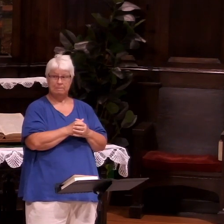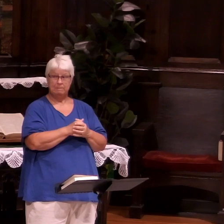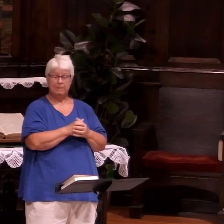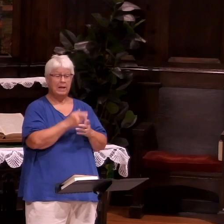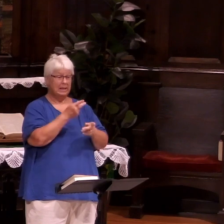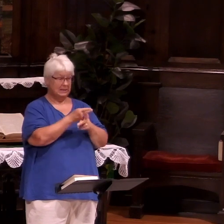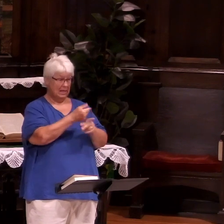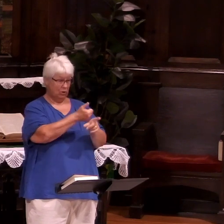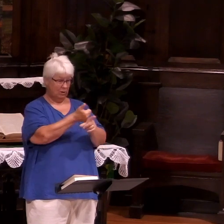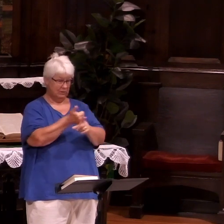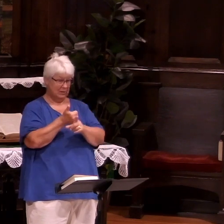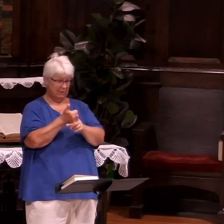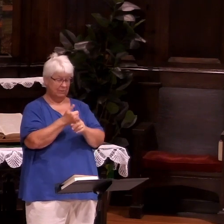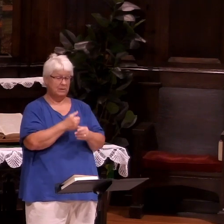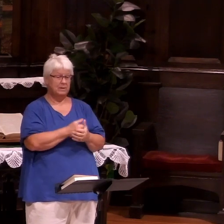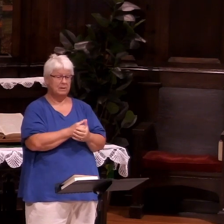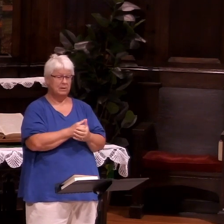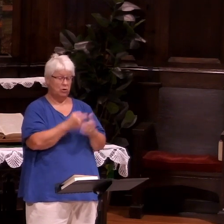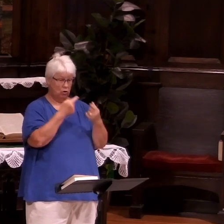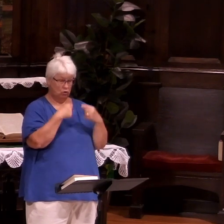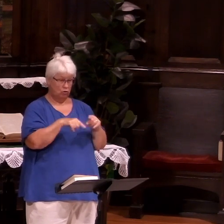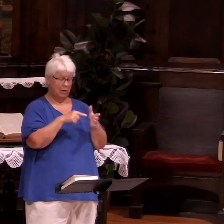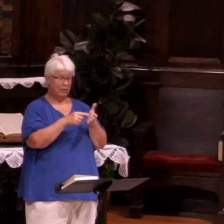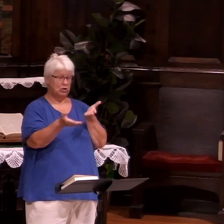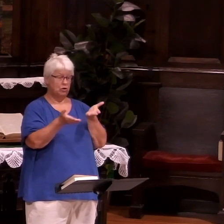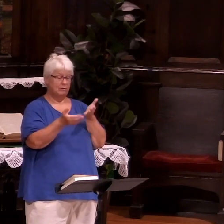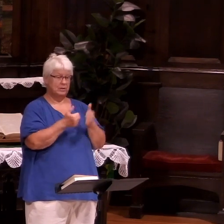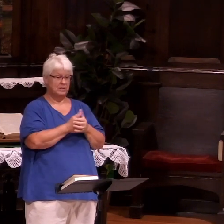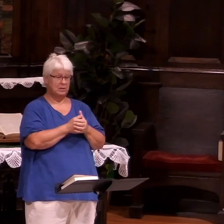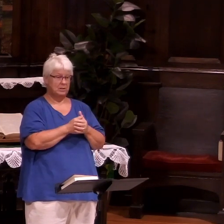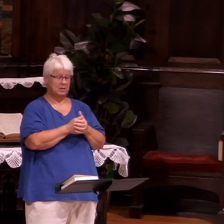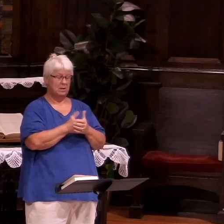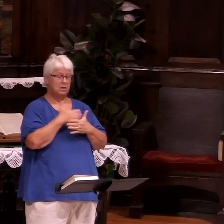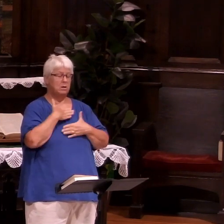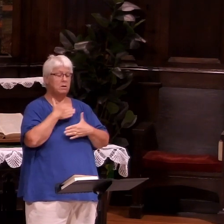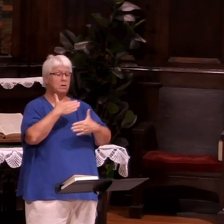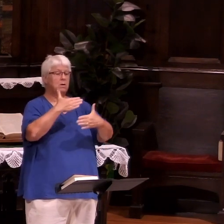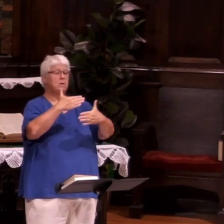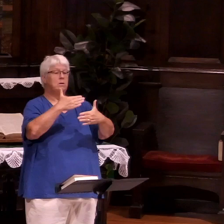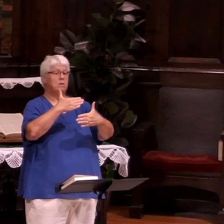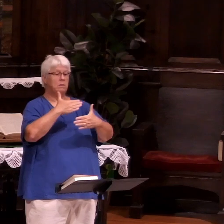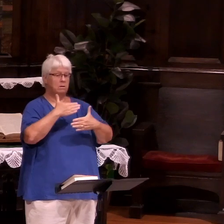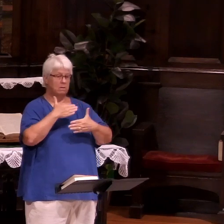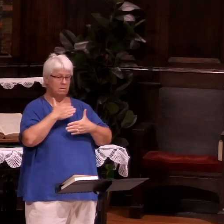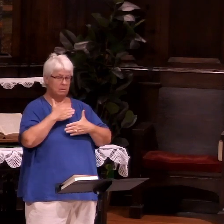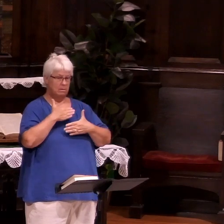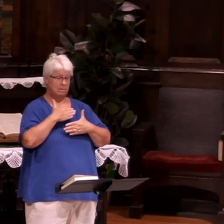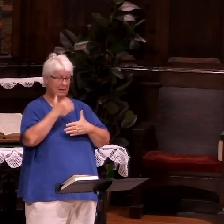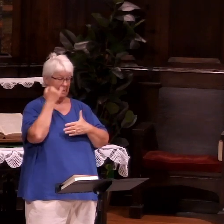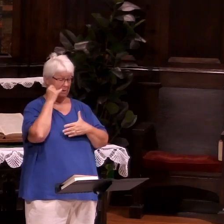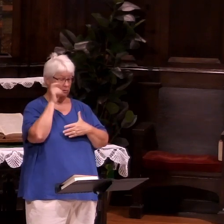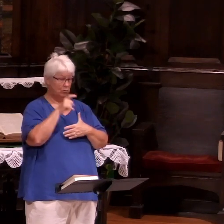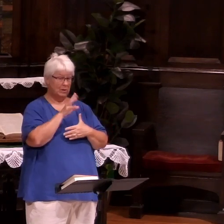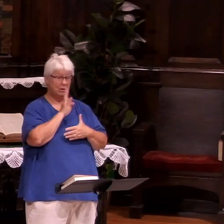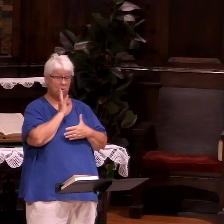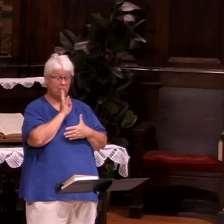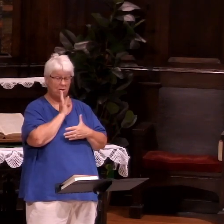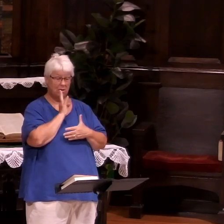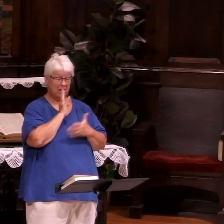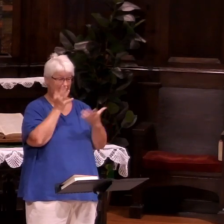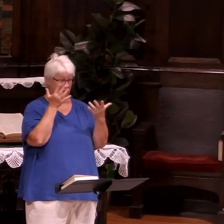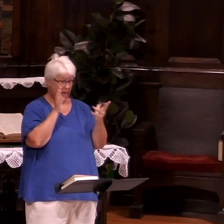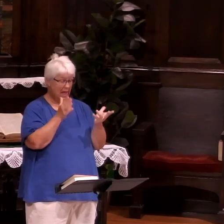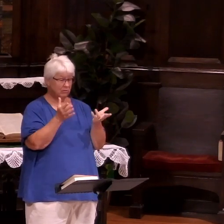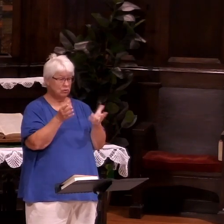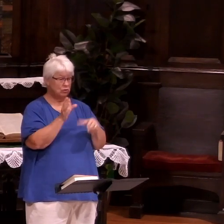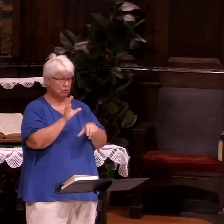take care of yourself during this service. Take a deep breath. If you need to talk after